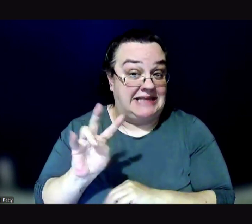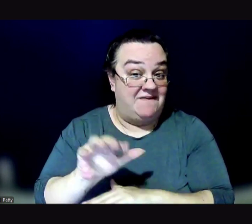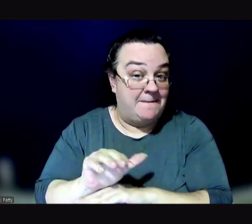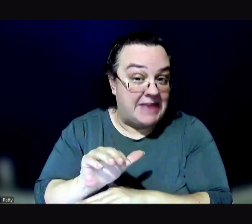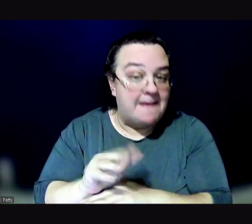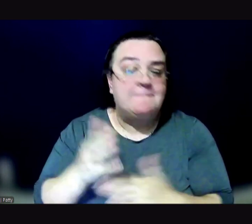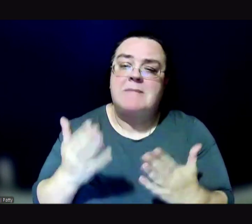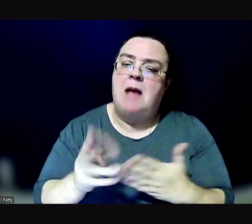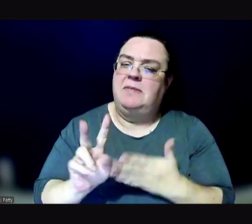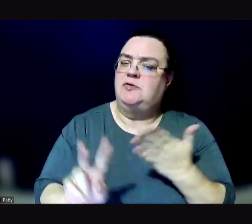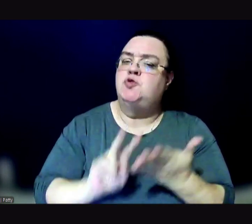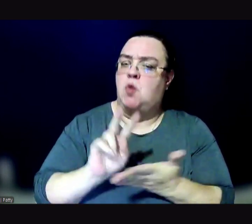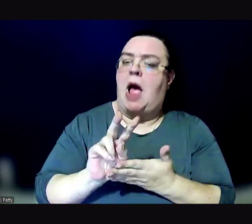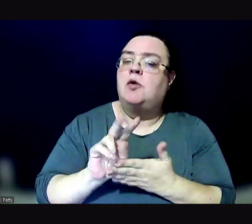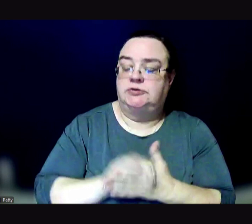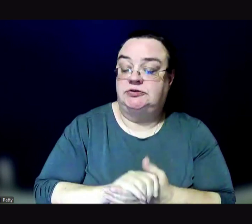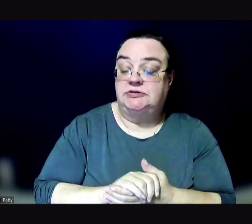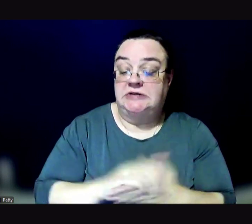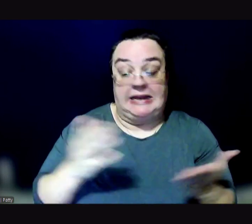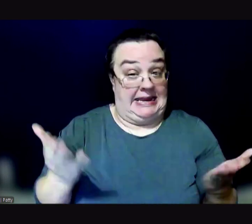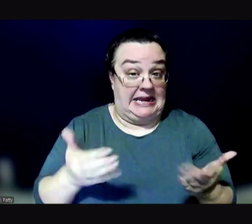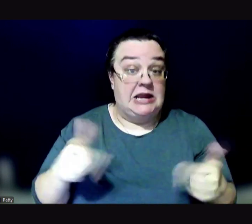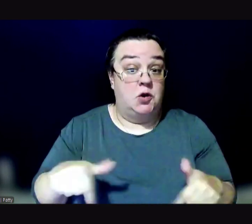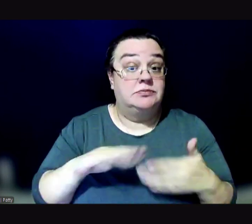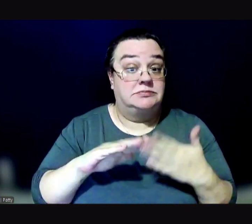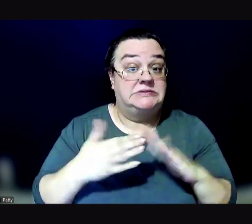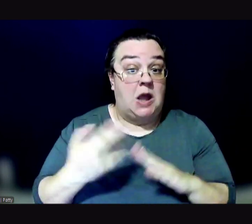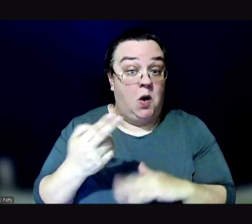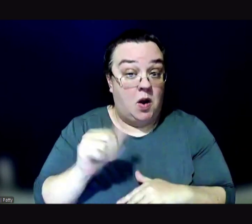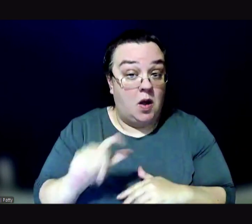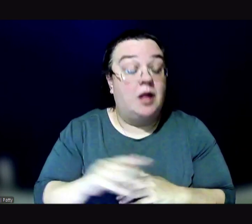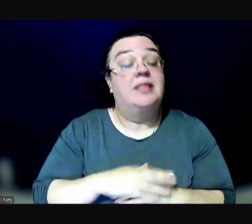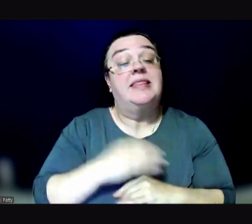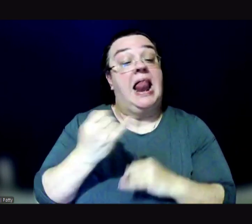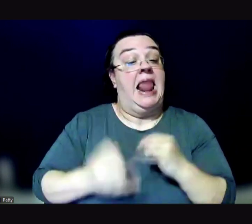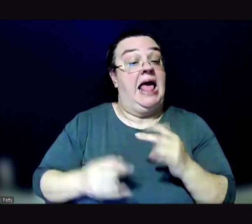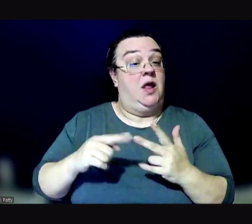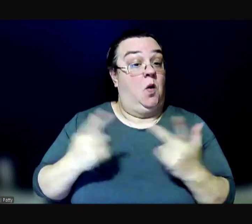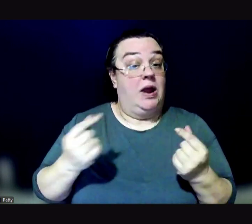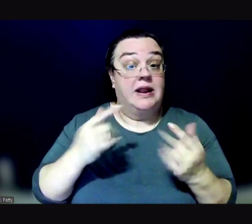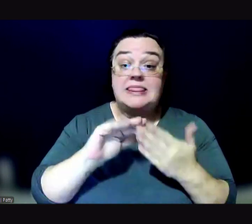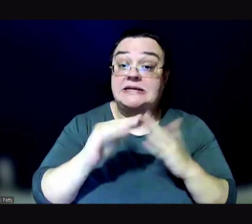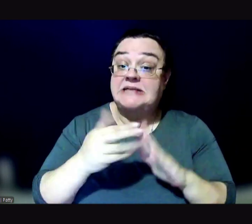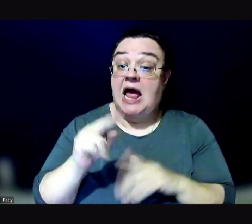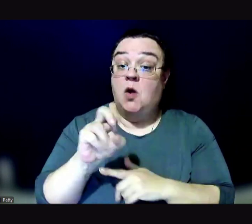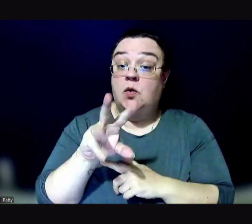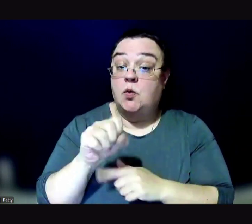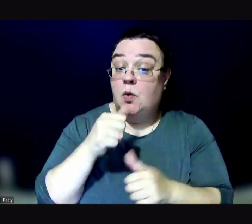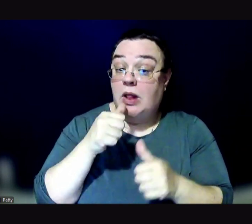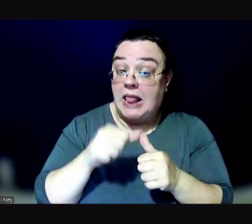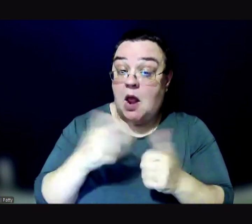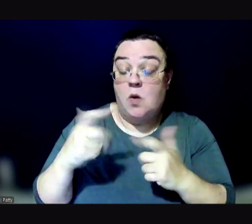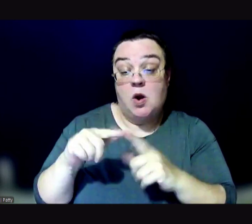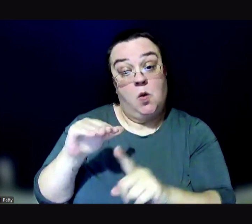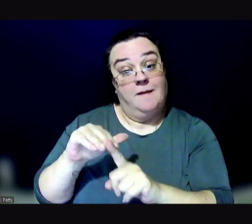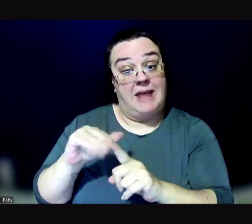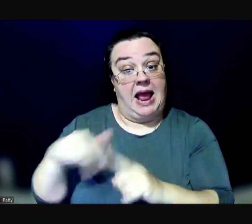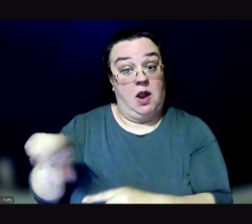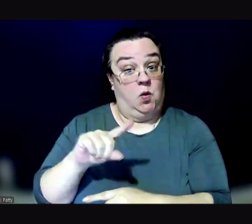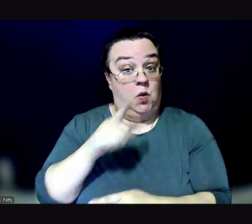for 2 hours here at Town Hall. Last item is the town newsletter. I want to remind our new council